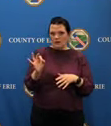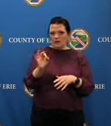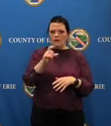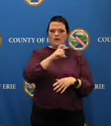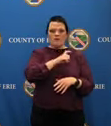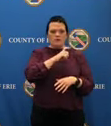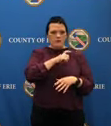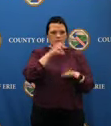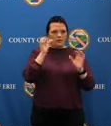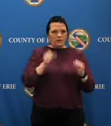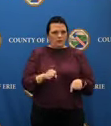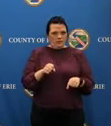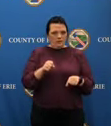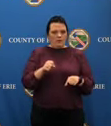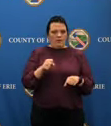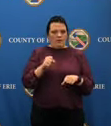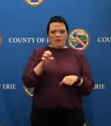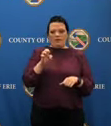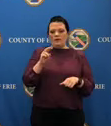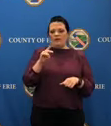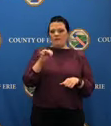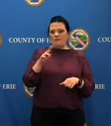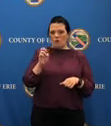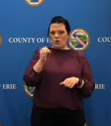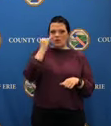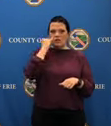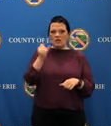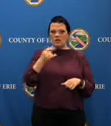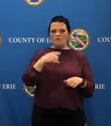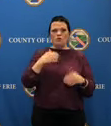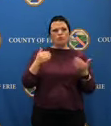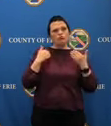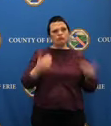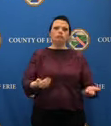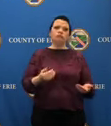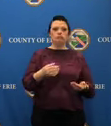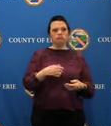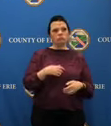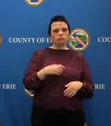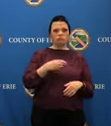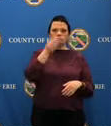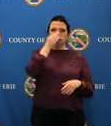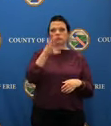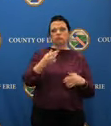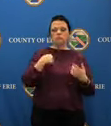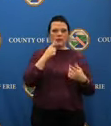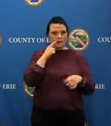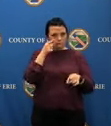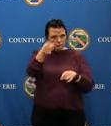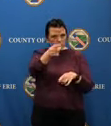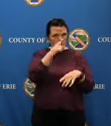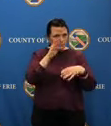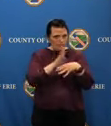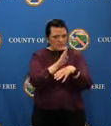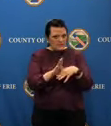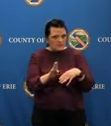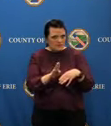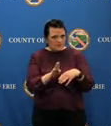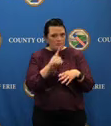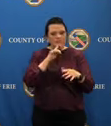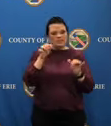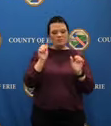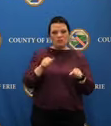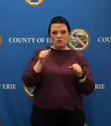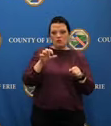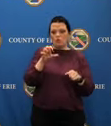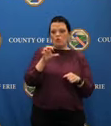local law enforcement. And if there was a willful violation of the health law, and this is pointing out to the businesses out there, it is potentially a